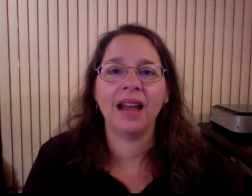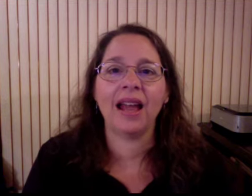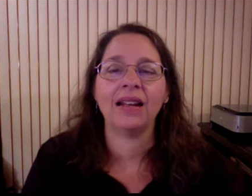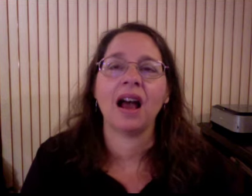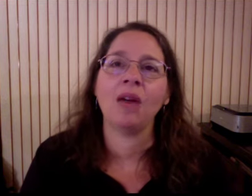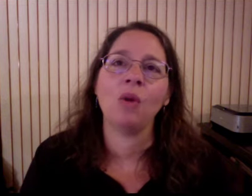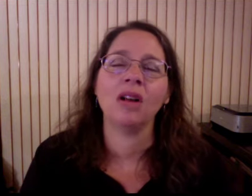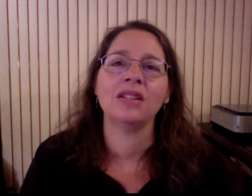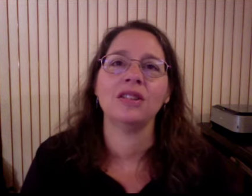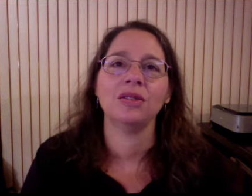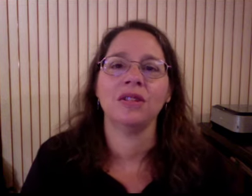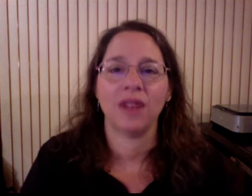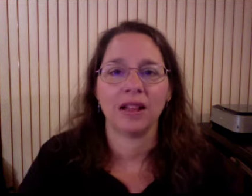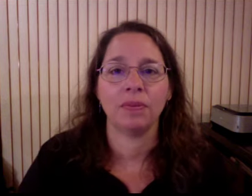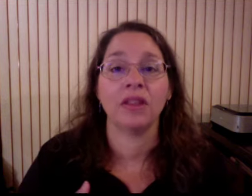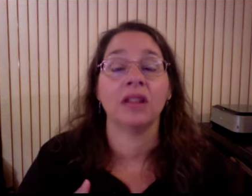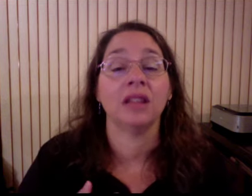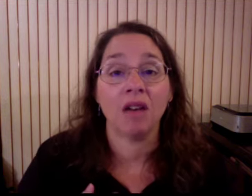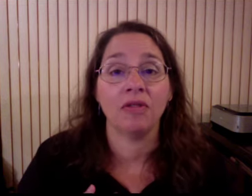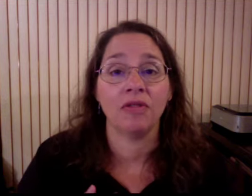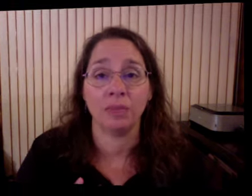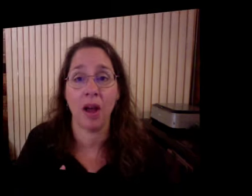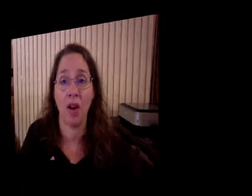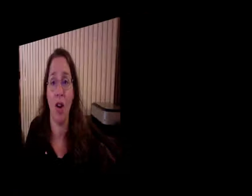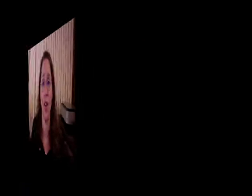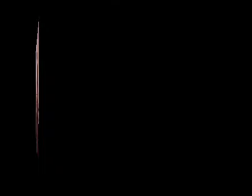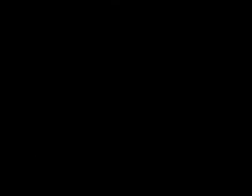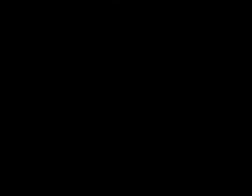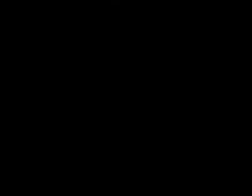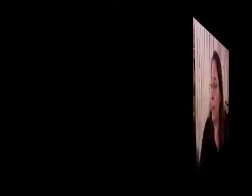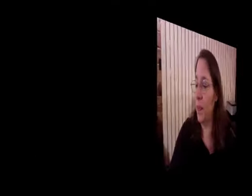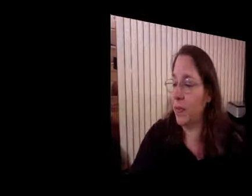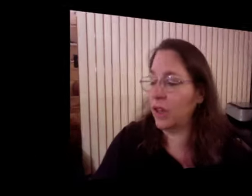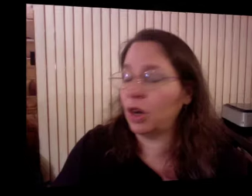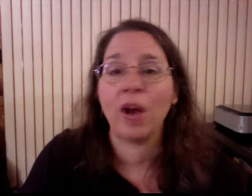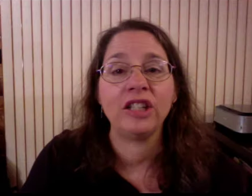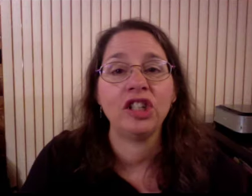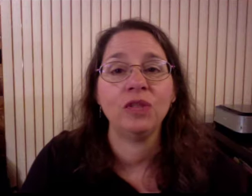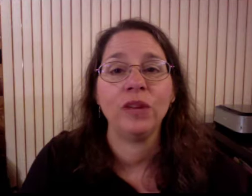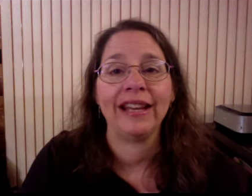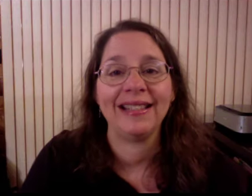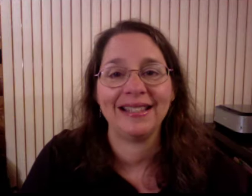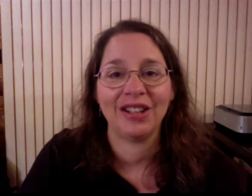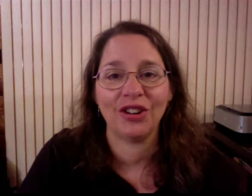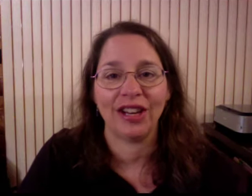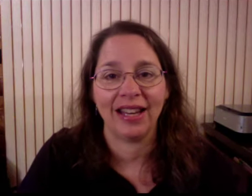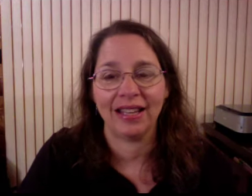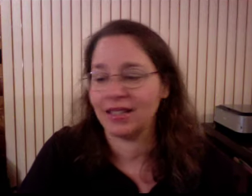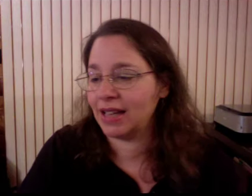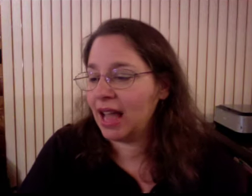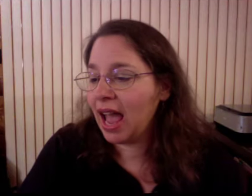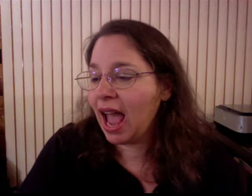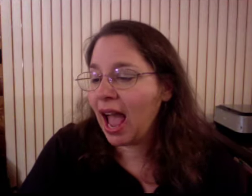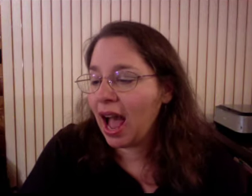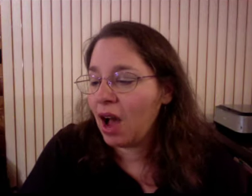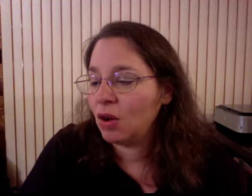And I want to develop the love in my heart. The question we consider is, how can